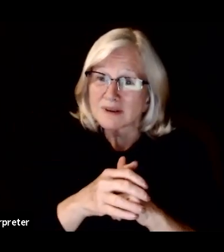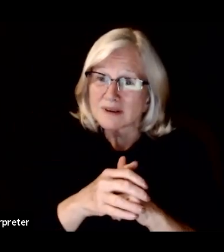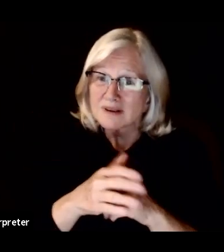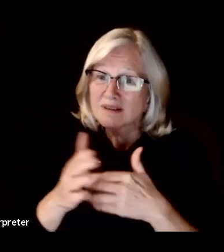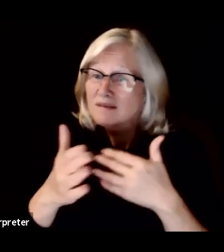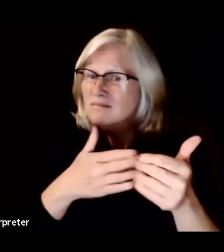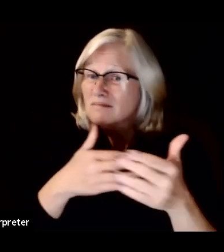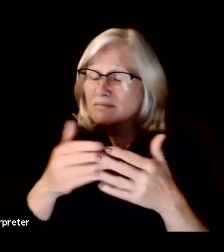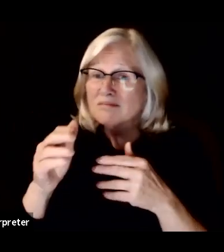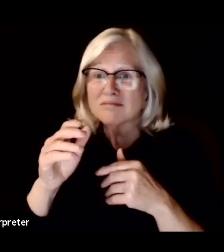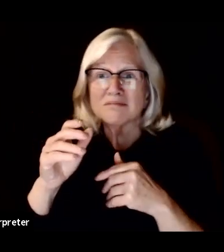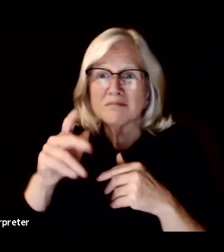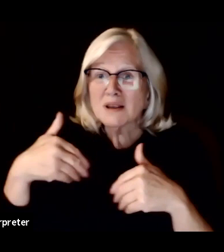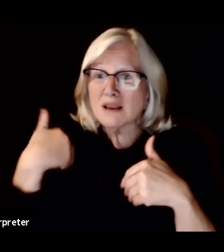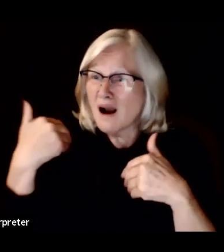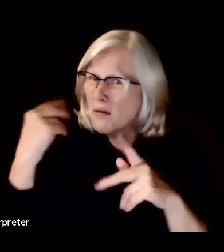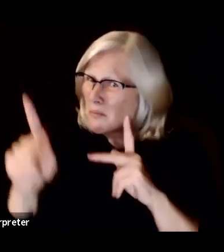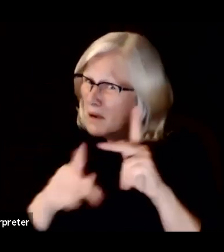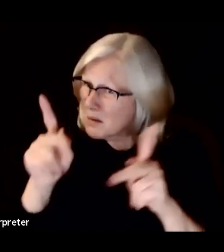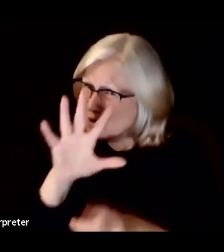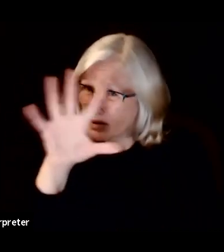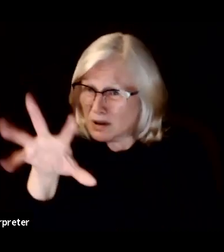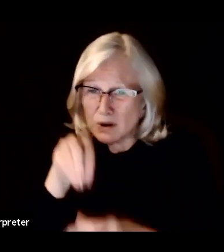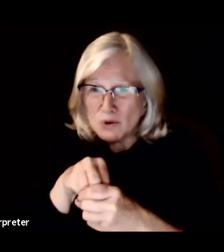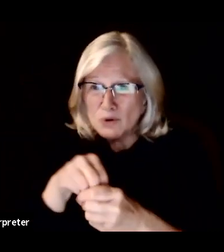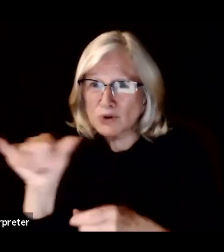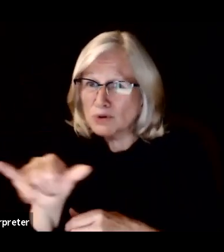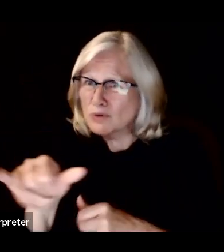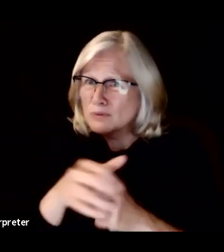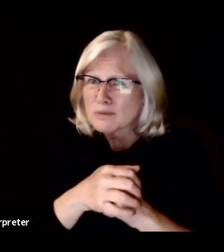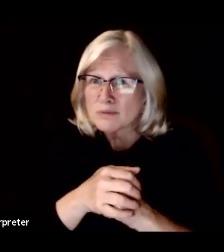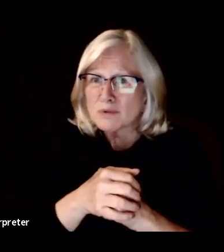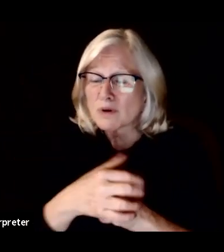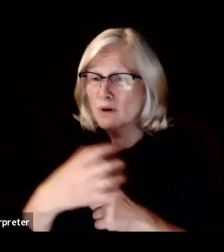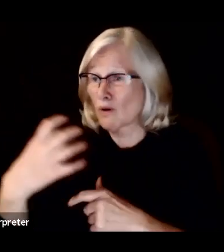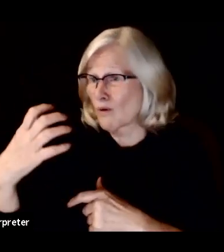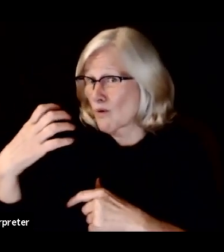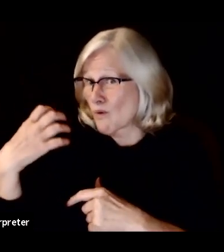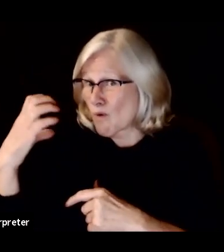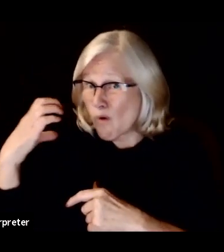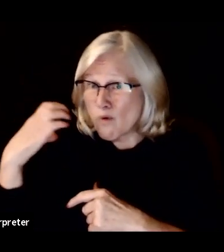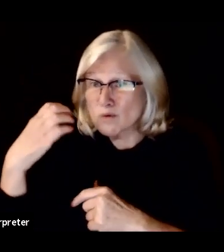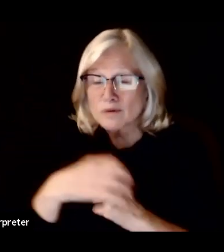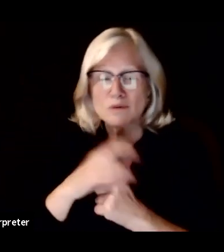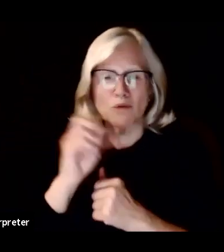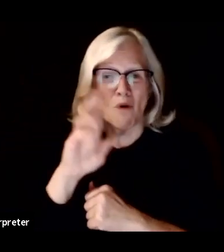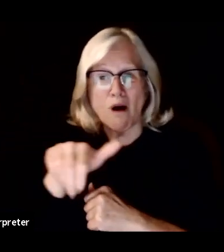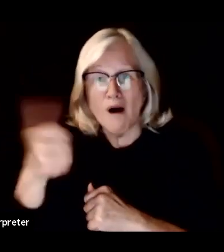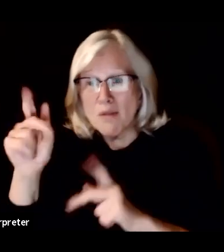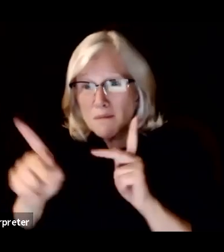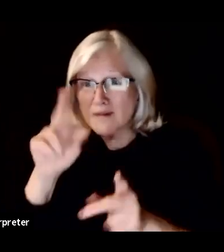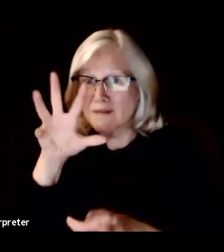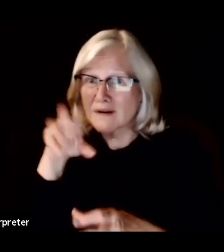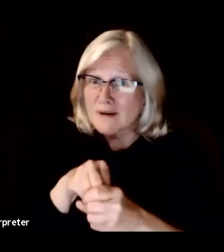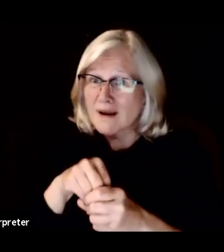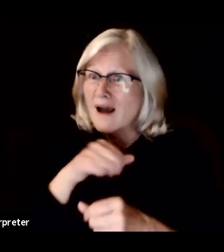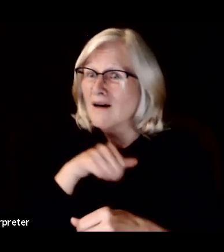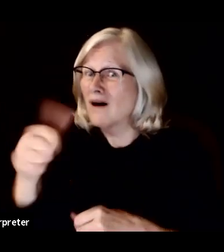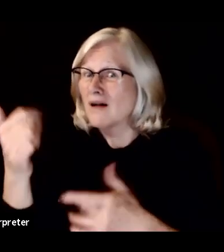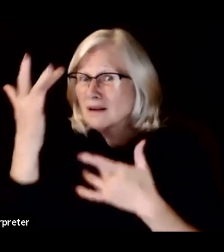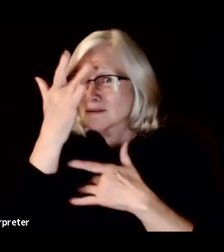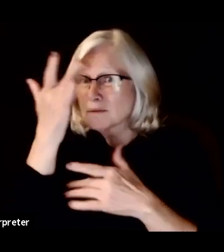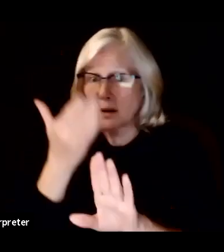are coaches, there are other people who may have underlying conditions, and it would have a severe illness if they